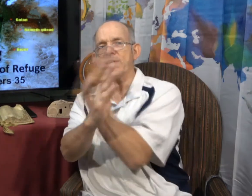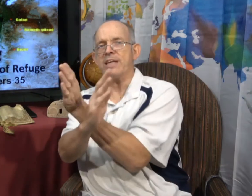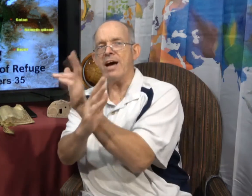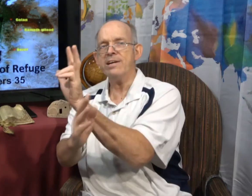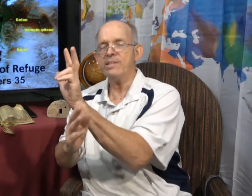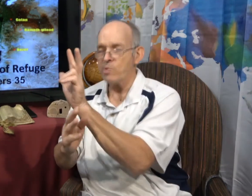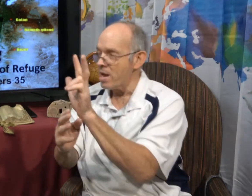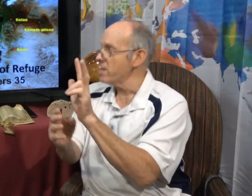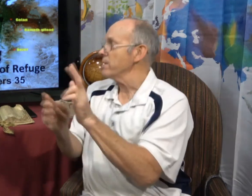J, three.